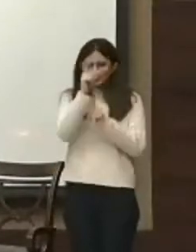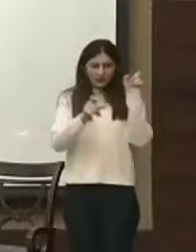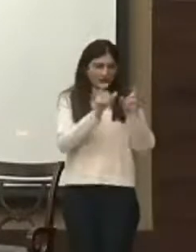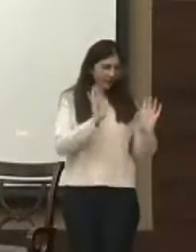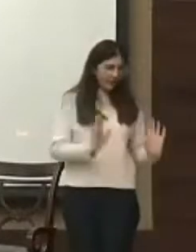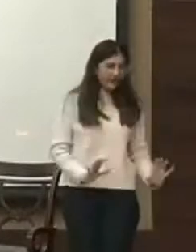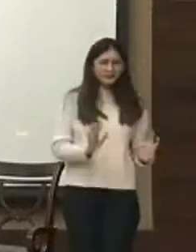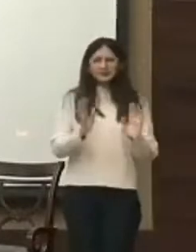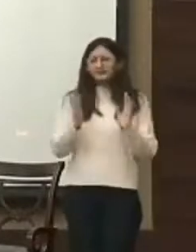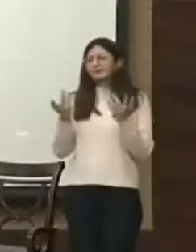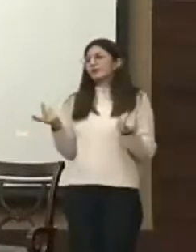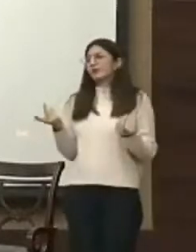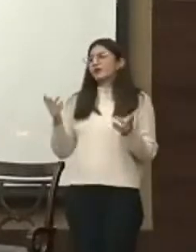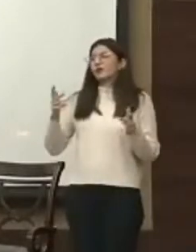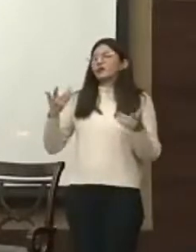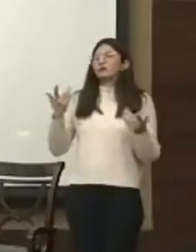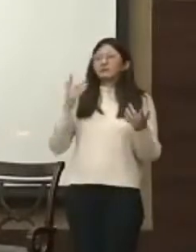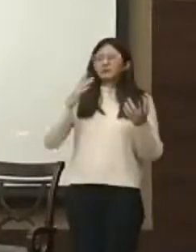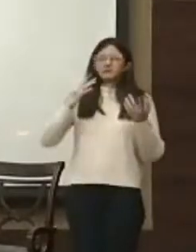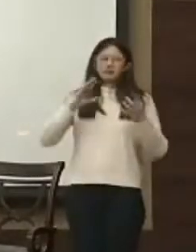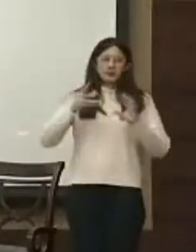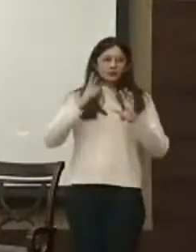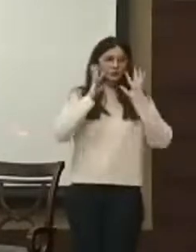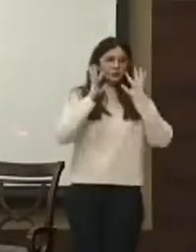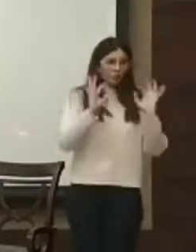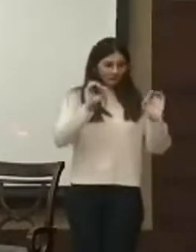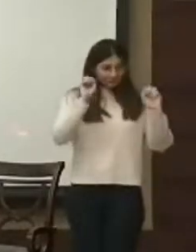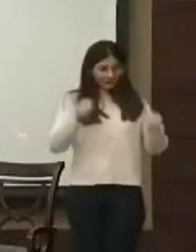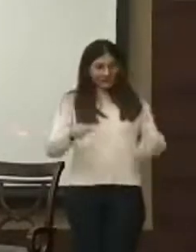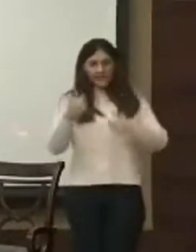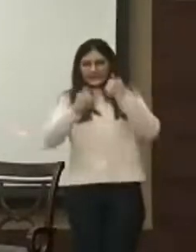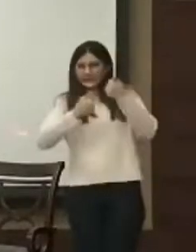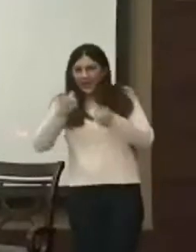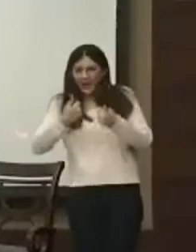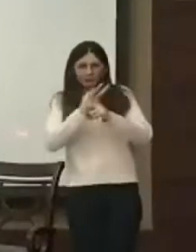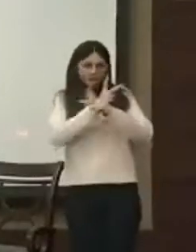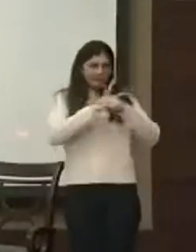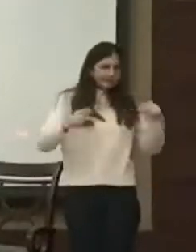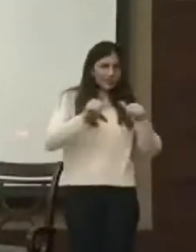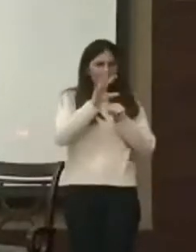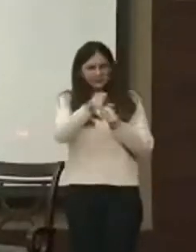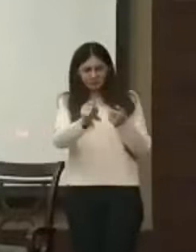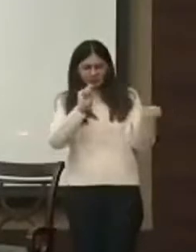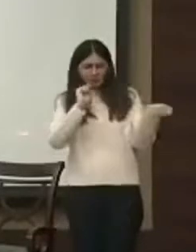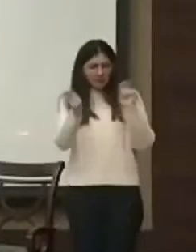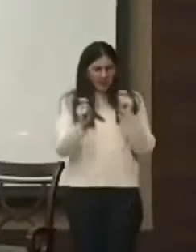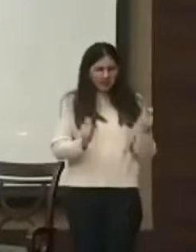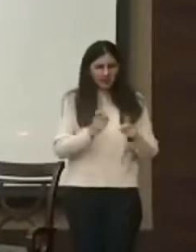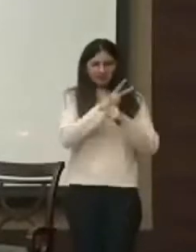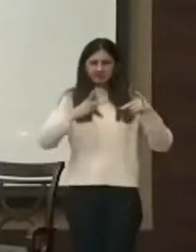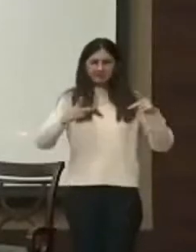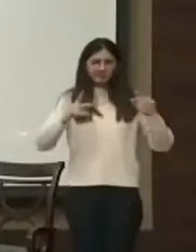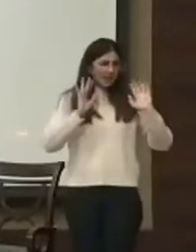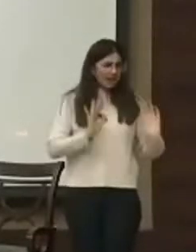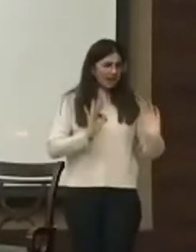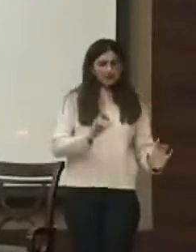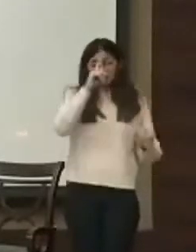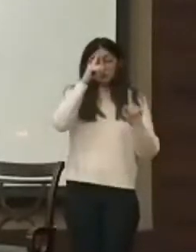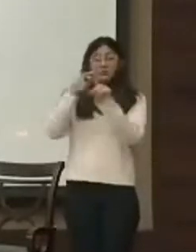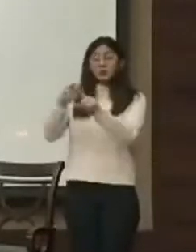level, making sure that examination systems are modified to meet the needs of children with